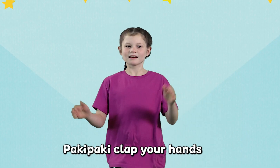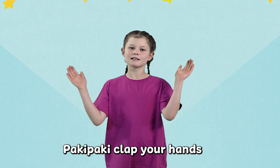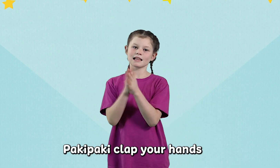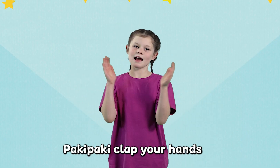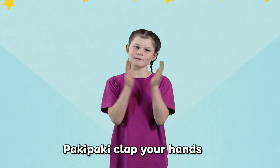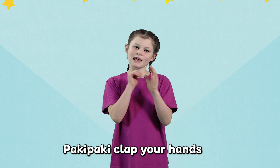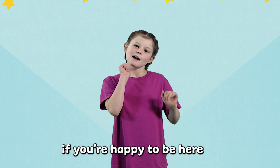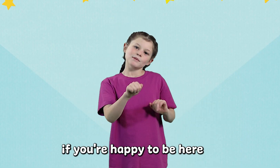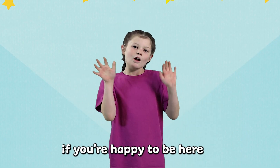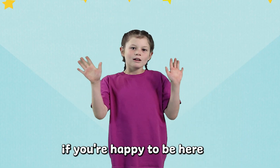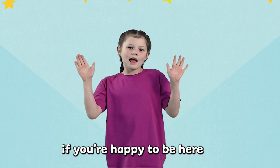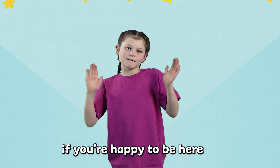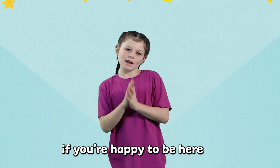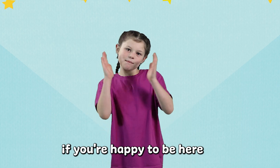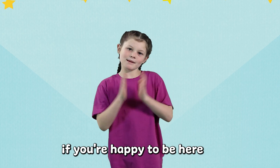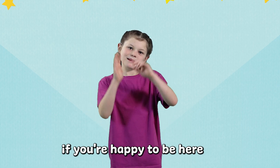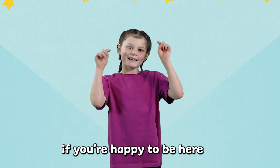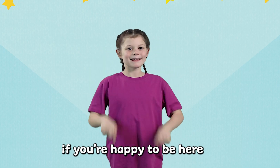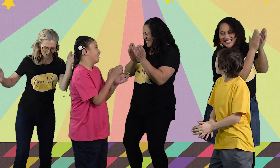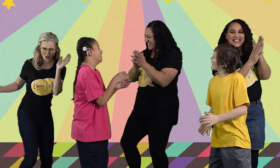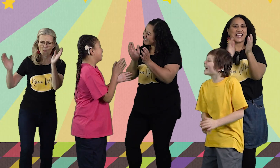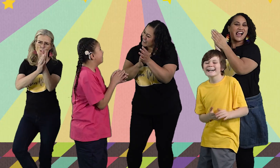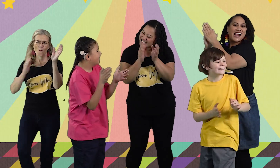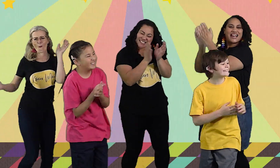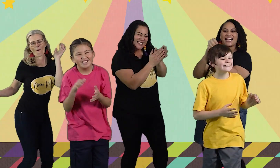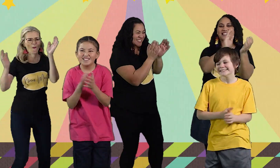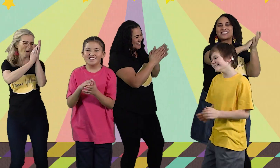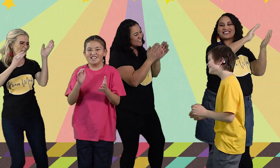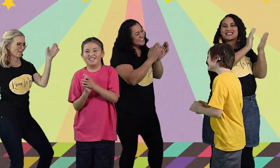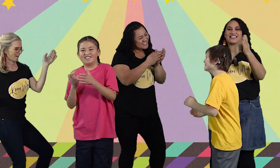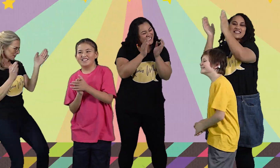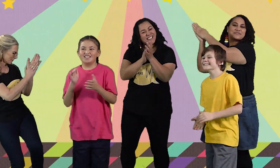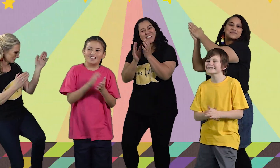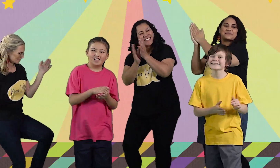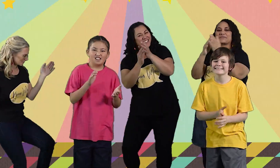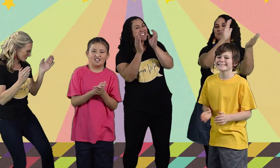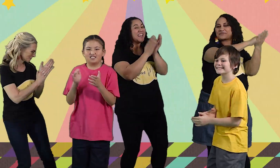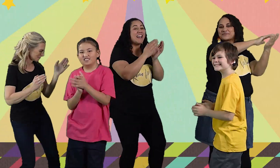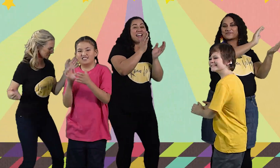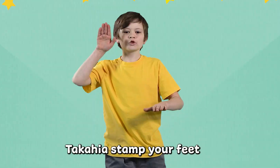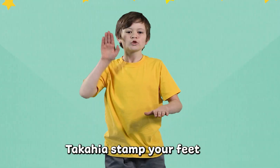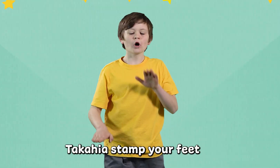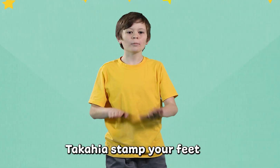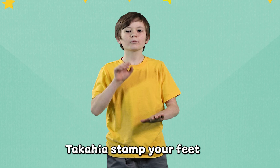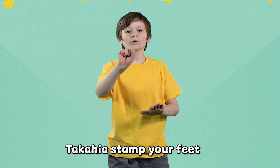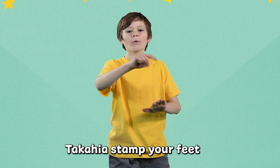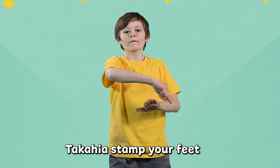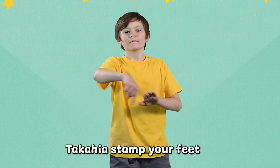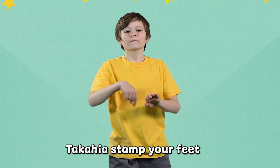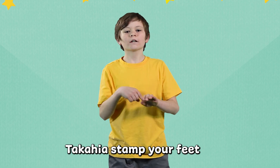Pocky, pocky, clap your hands if you're happy to be here. Pocky, pocky, go. Pocky, you stamp your